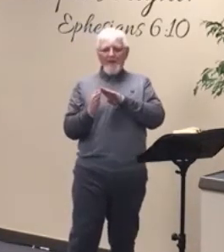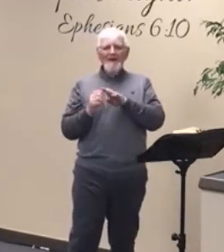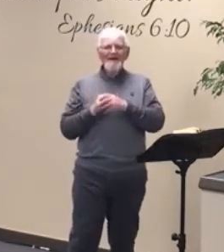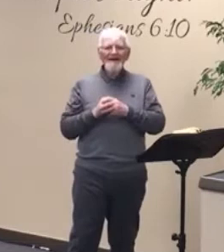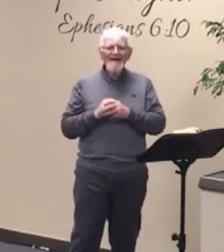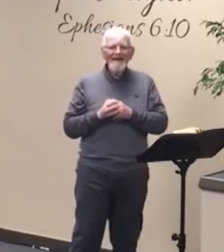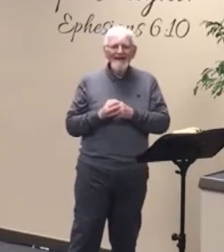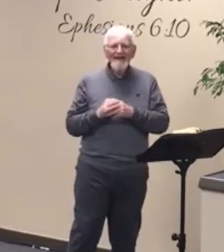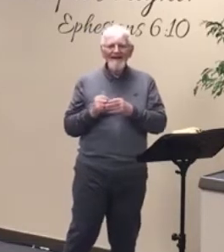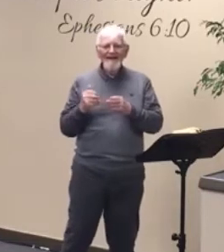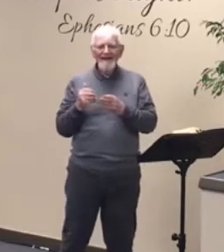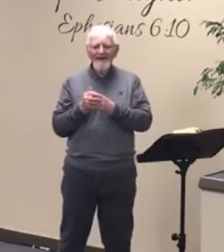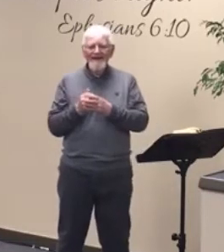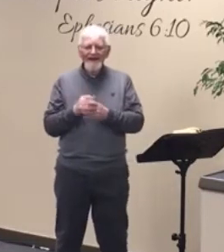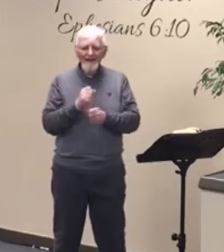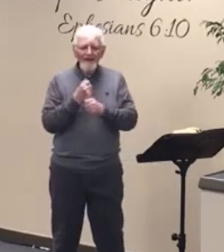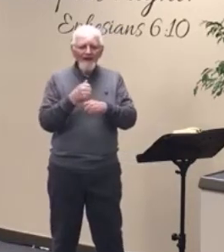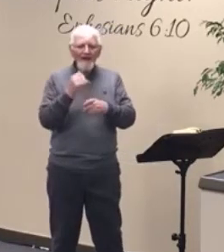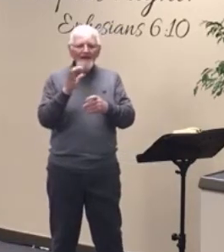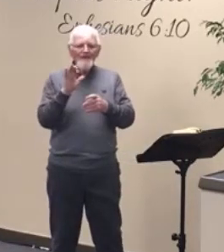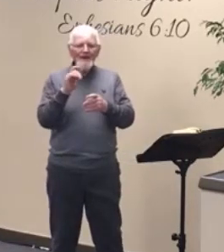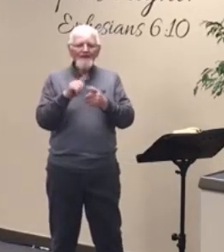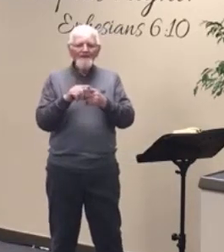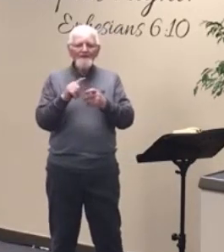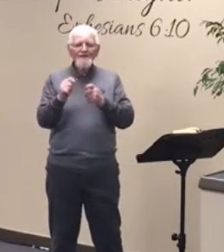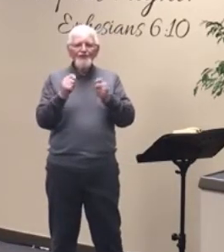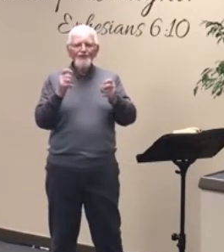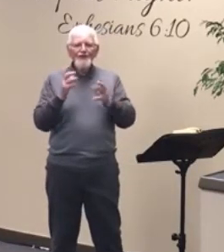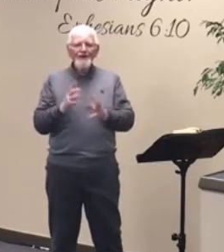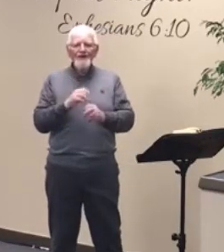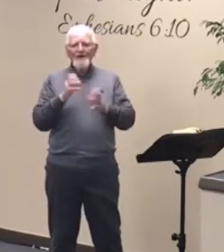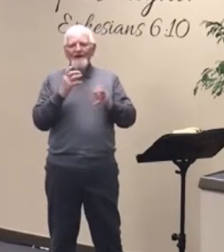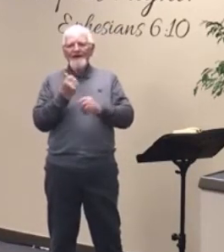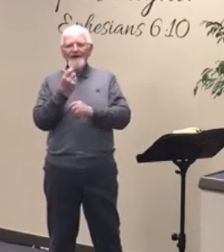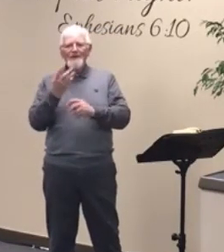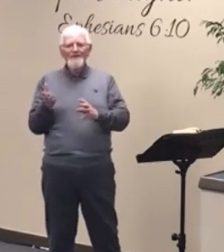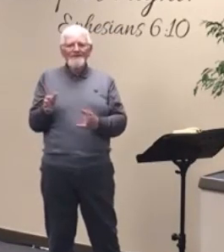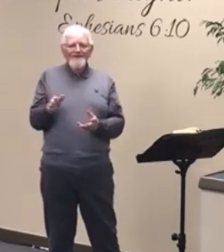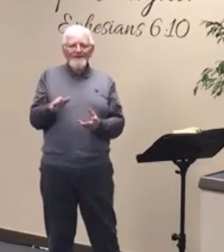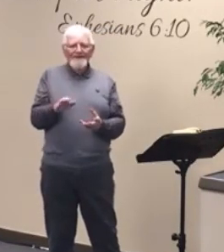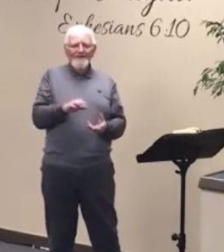I made it back to my truck without anybody dying.